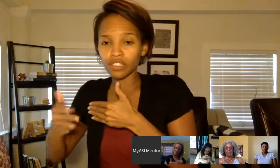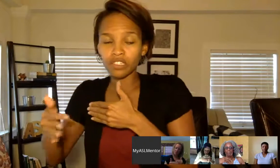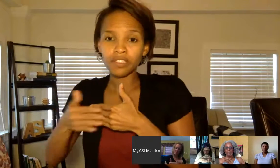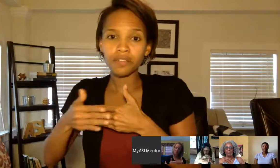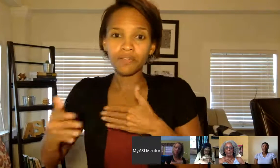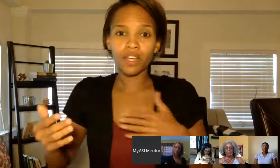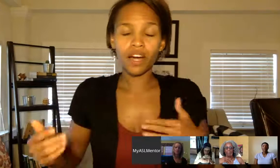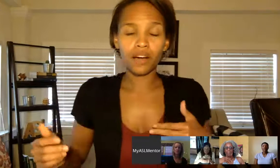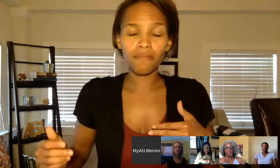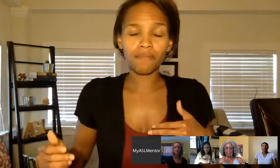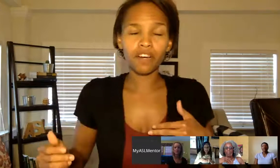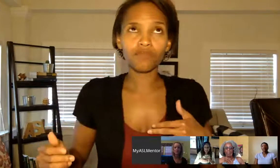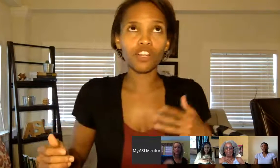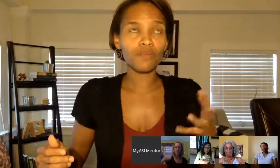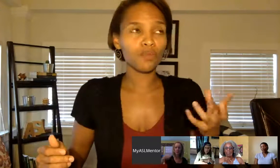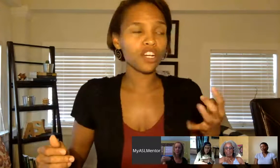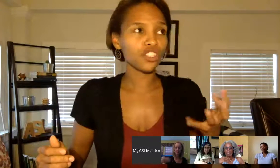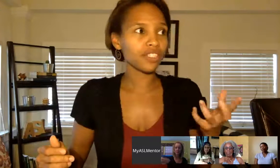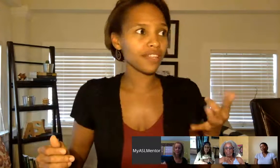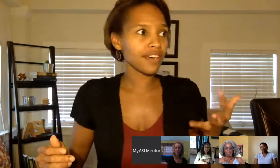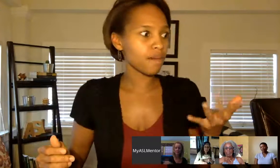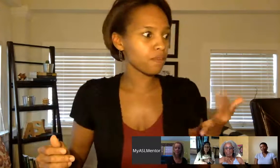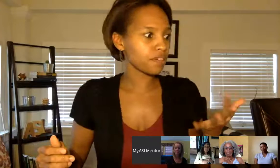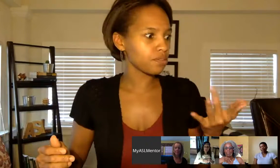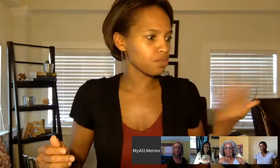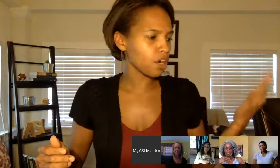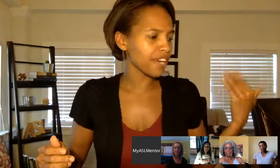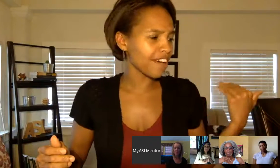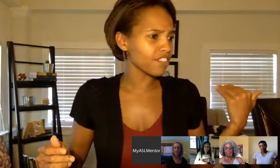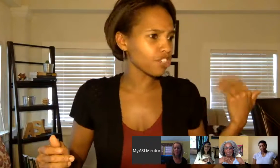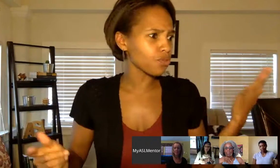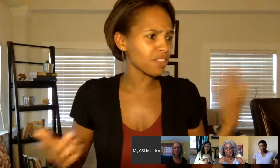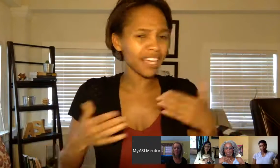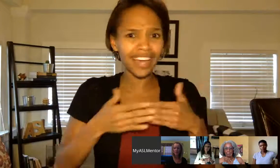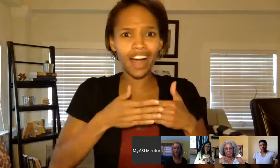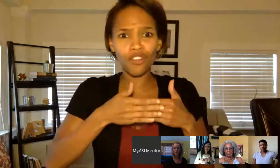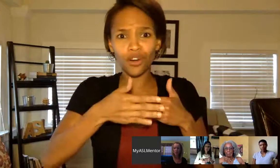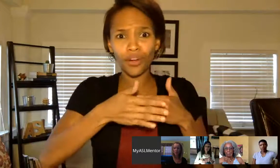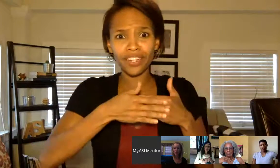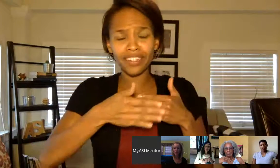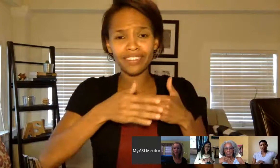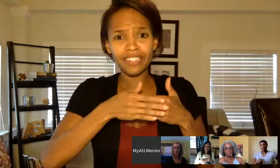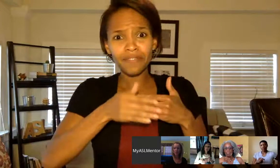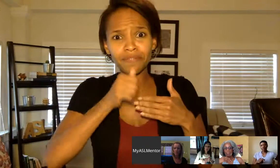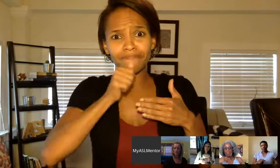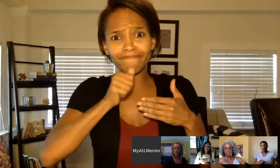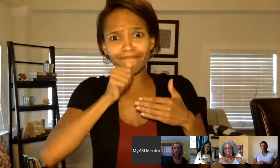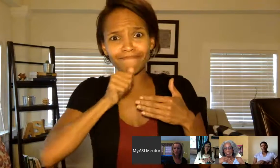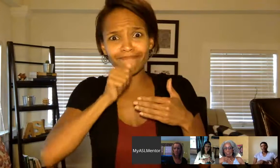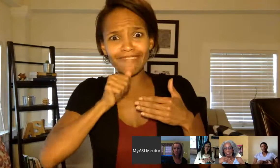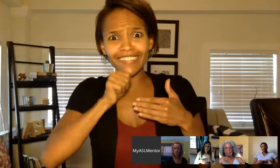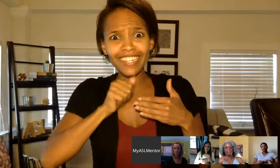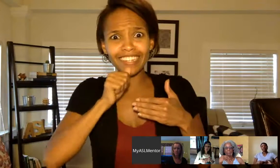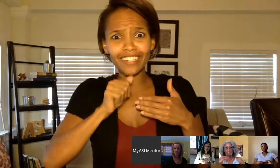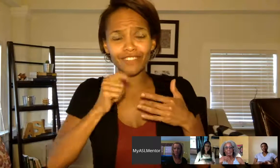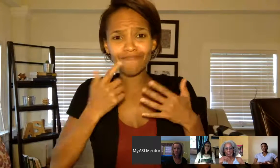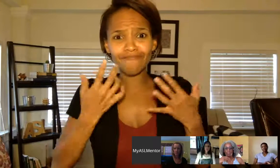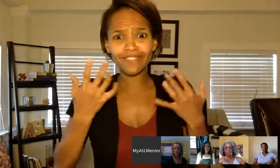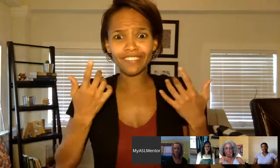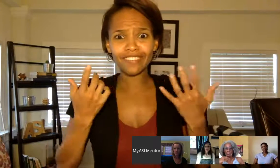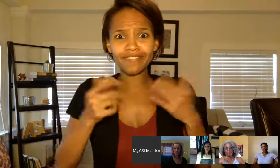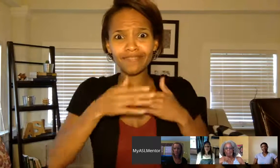future. I'm trying to remember why she said that, but it was probably having to do with like how they're going to, you